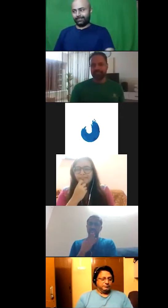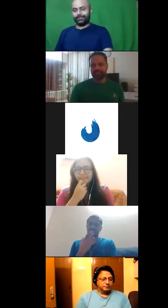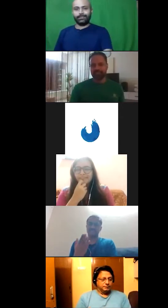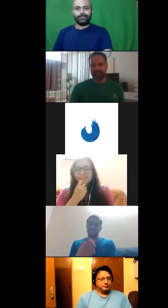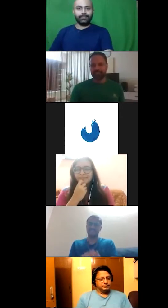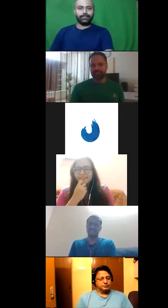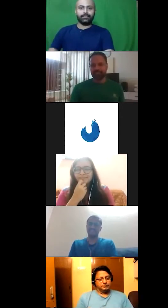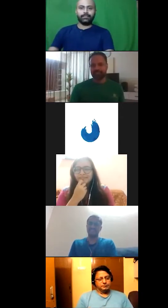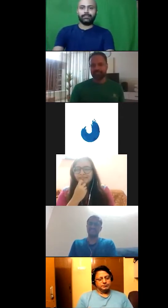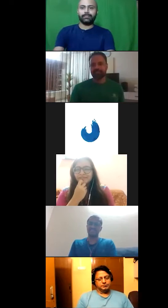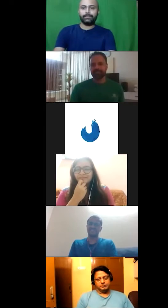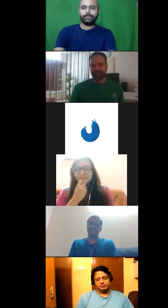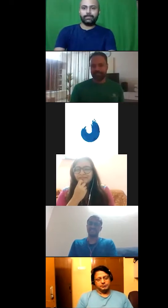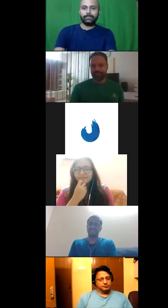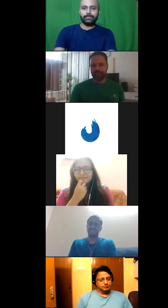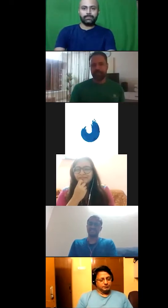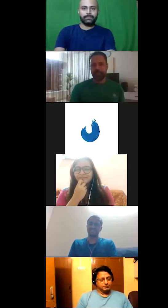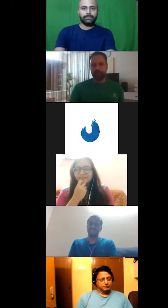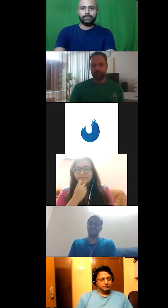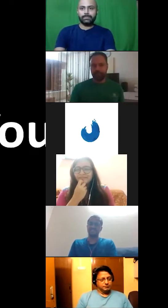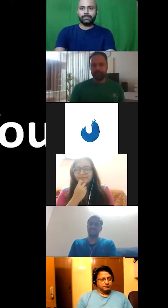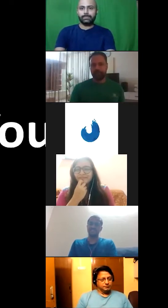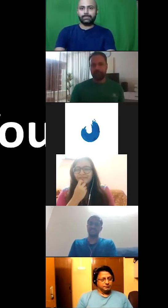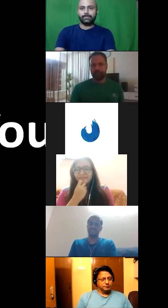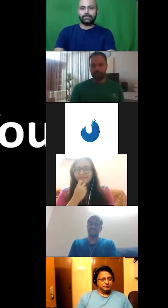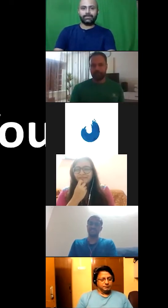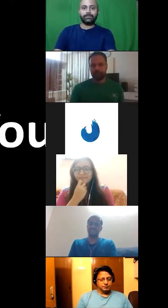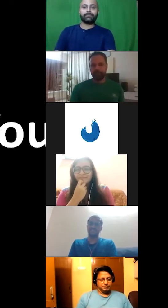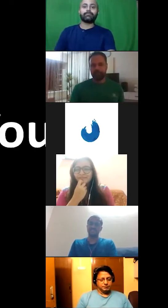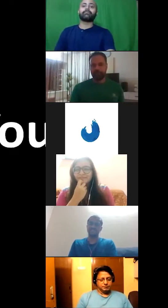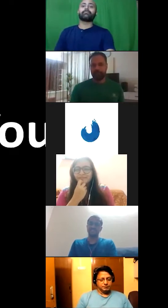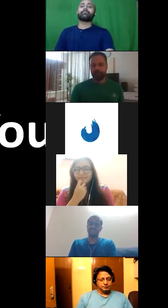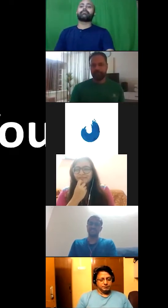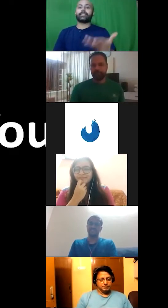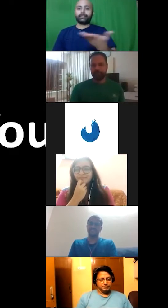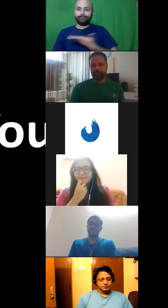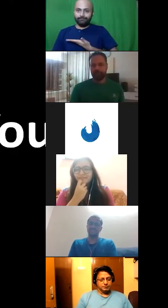have to express your happy emotions while you're thanking them.